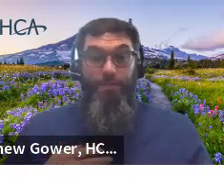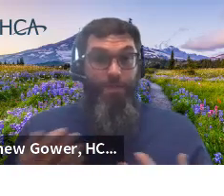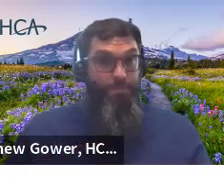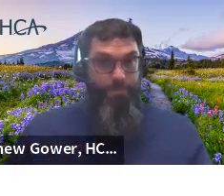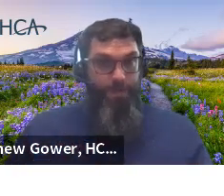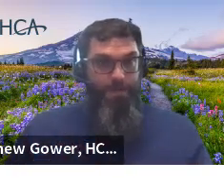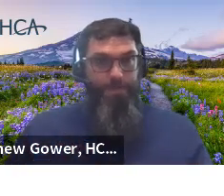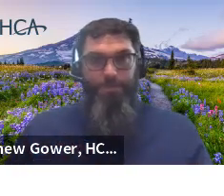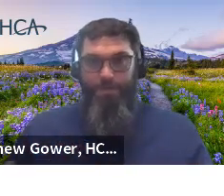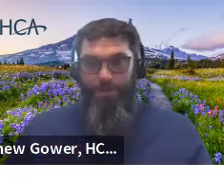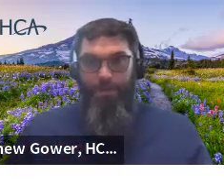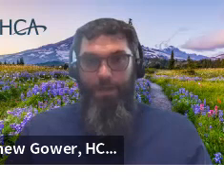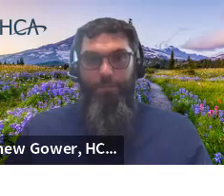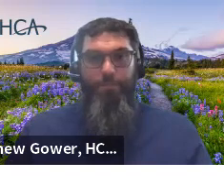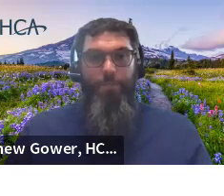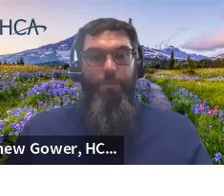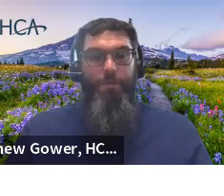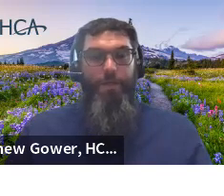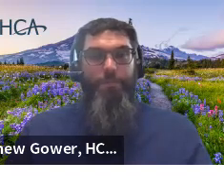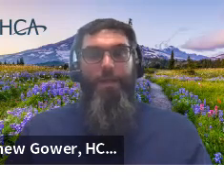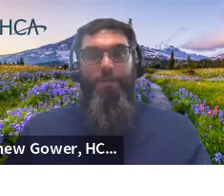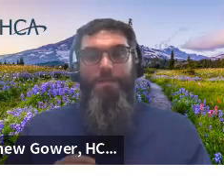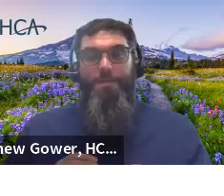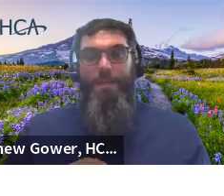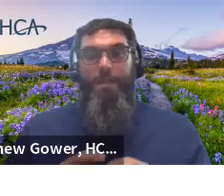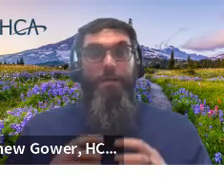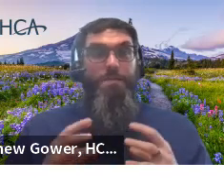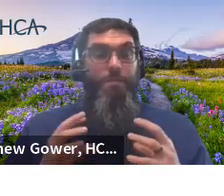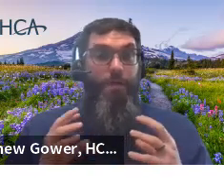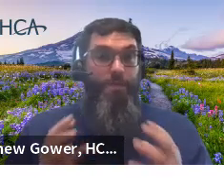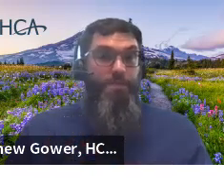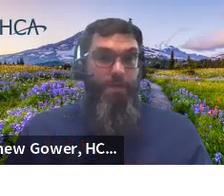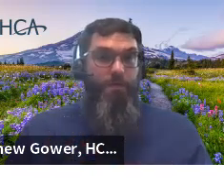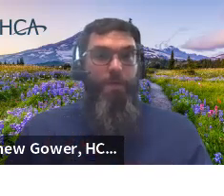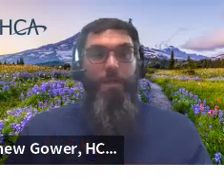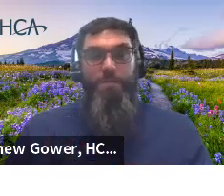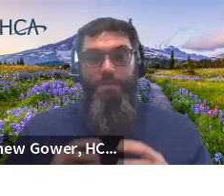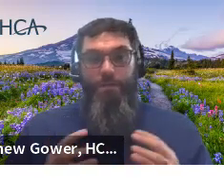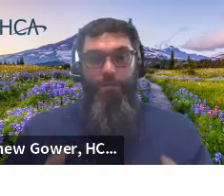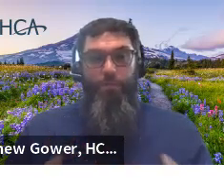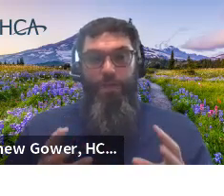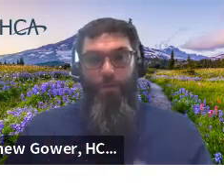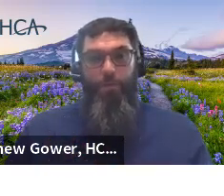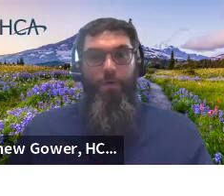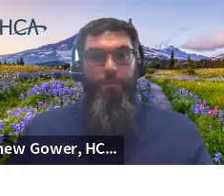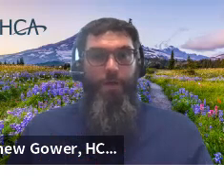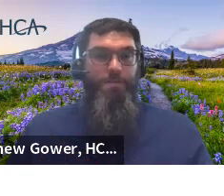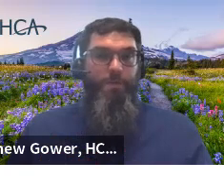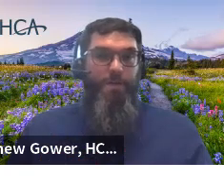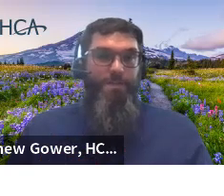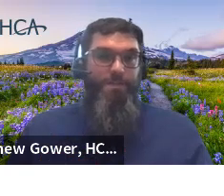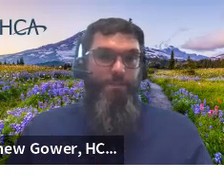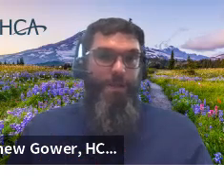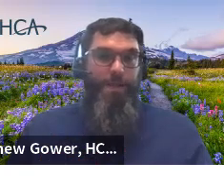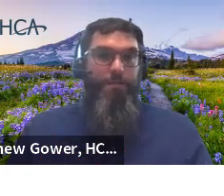facilities, as well as peer respites, which are opening up across the state, are a place to go. So these are the 3 core parts